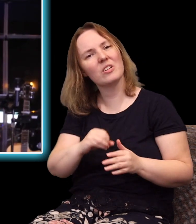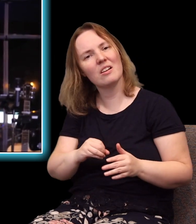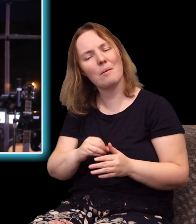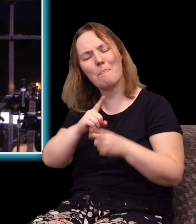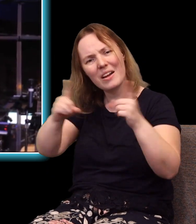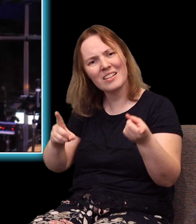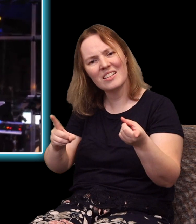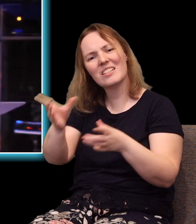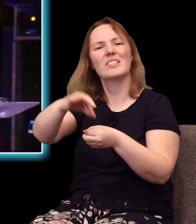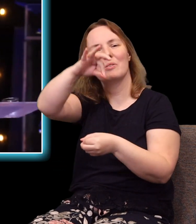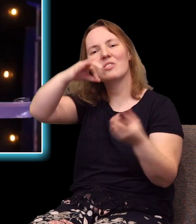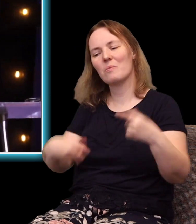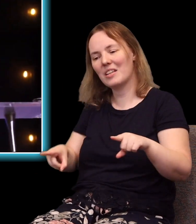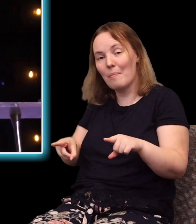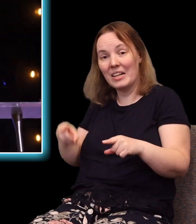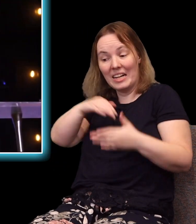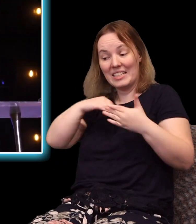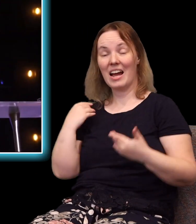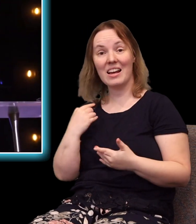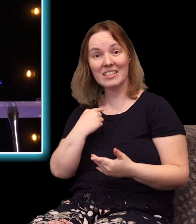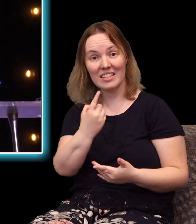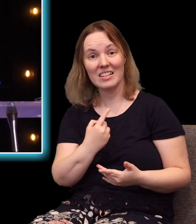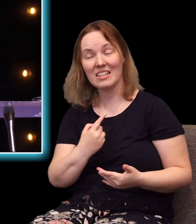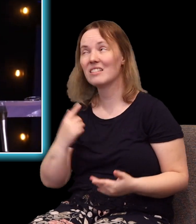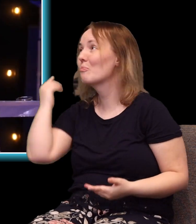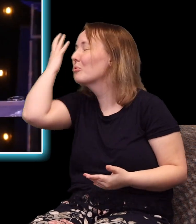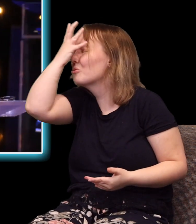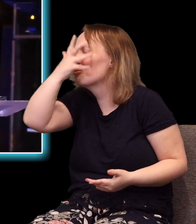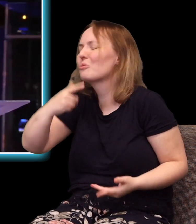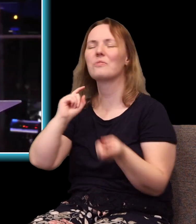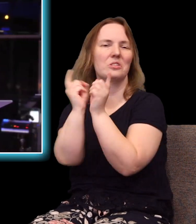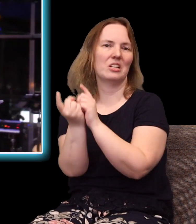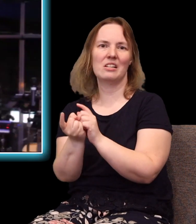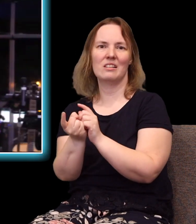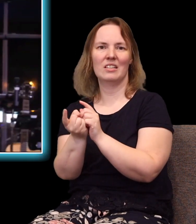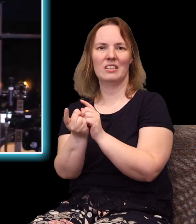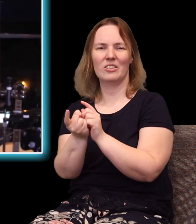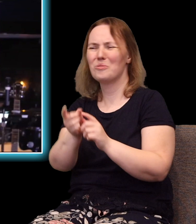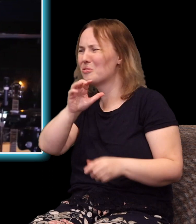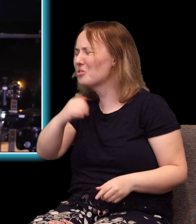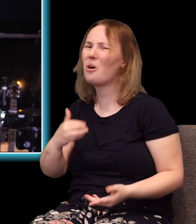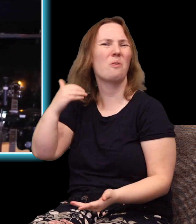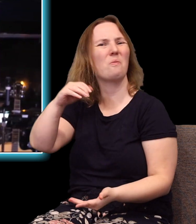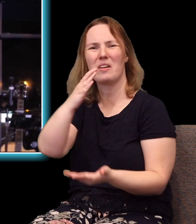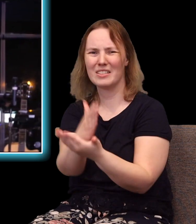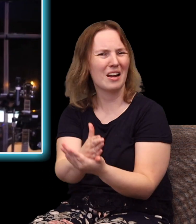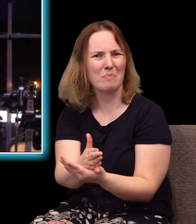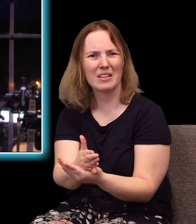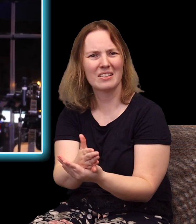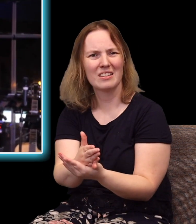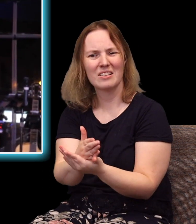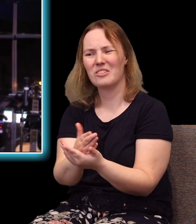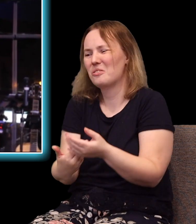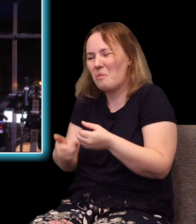But Paul is saying spiritually what has happened on inside of us is so beautiful, so transformational, it's not something you ever want to stop. It's